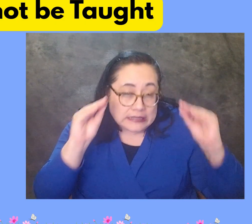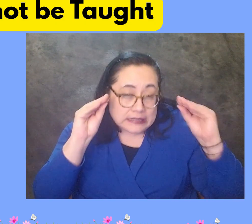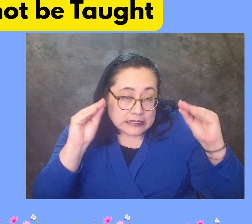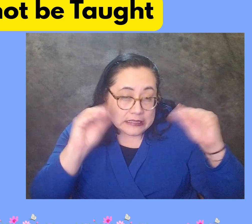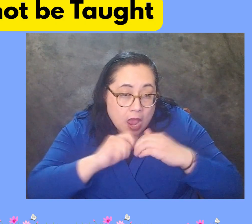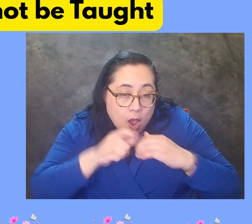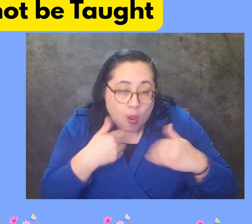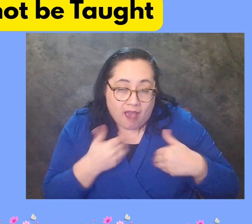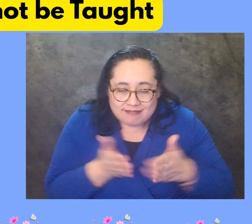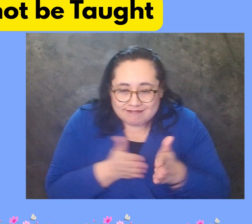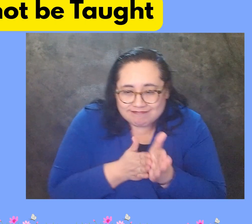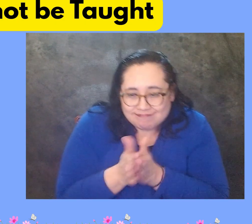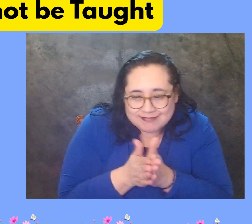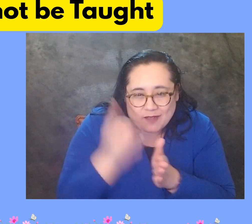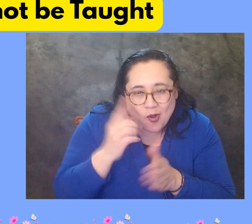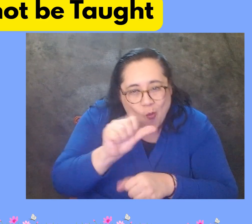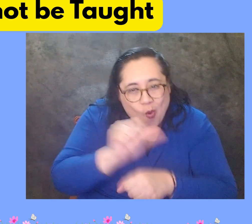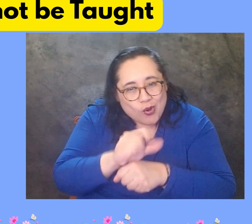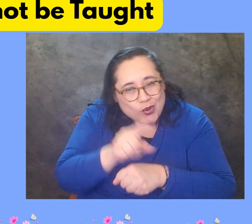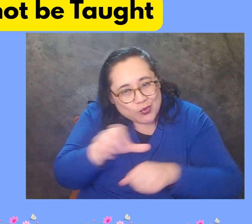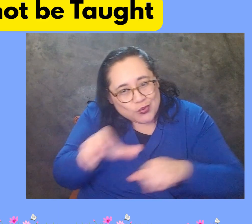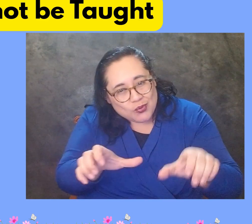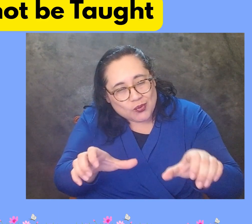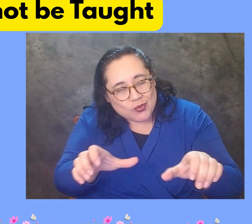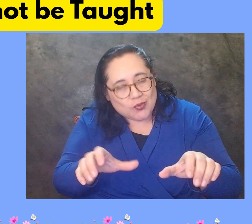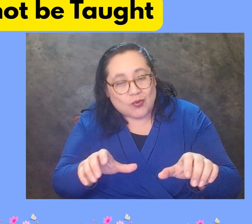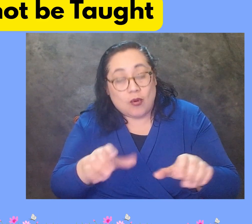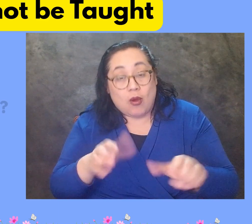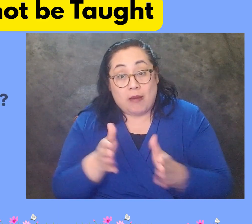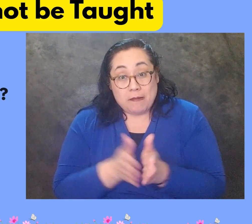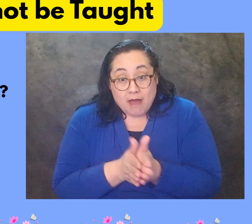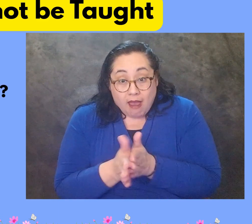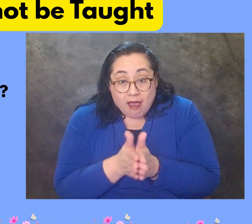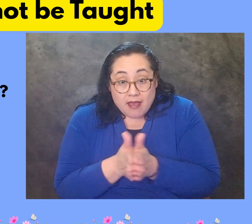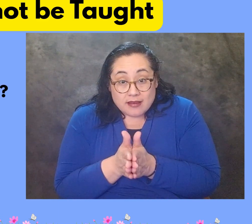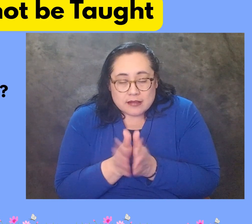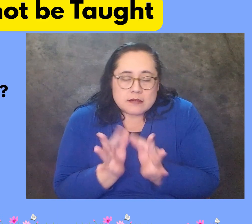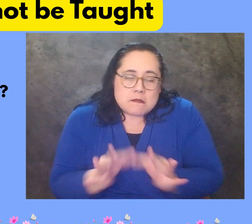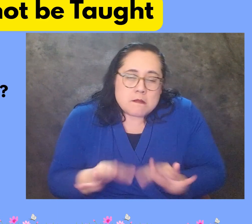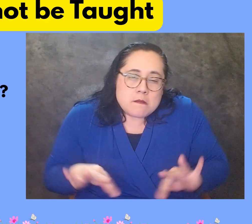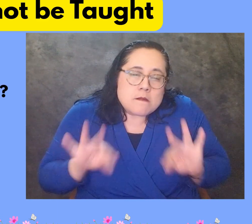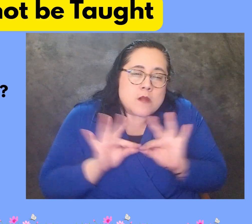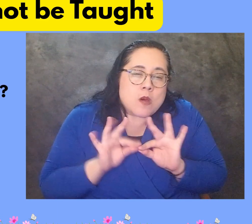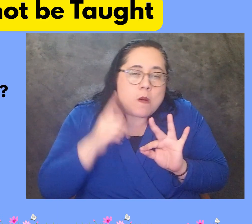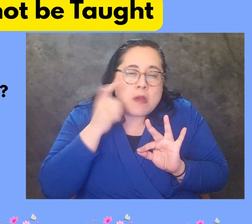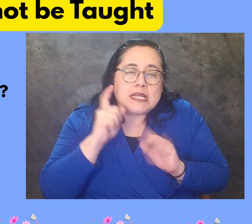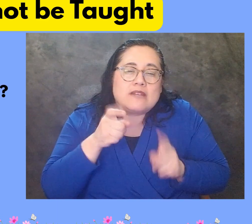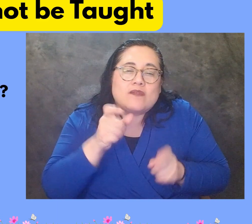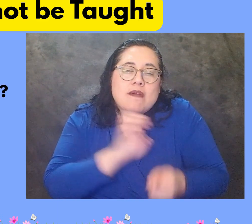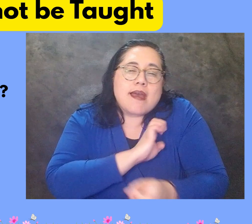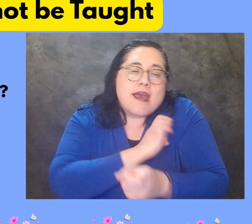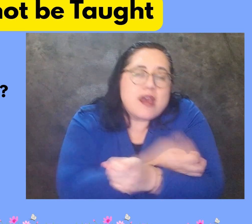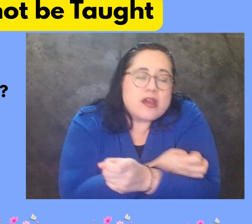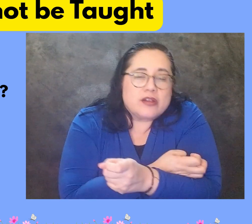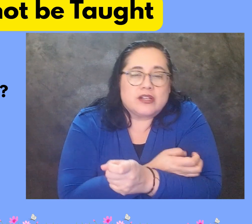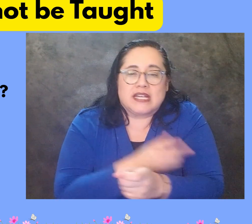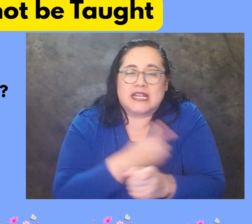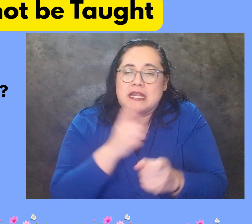for the work that you do. Passion is important because it gives you energy to keep